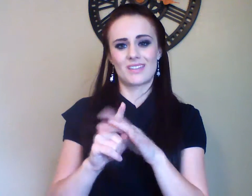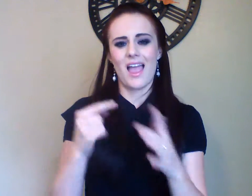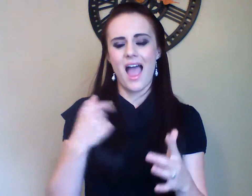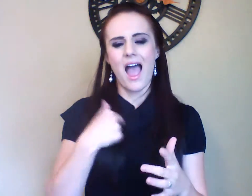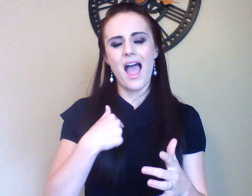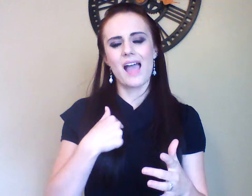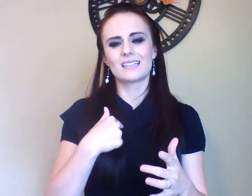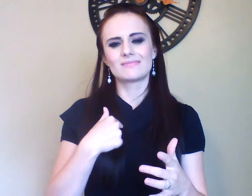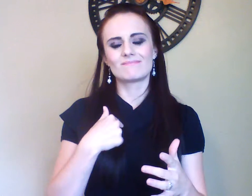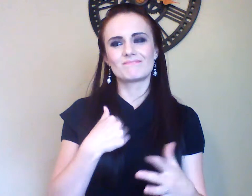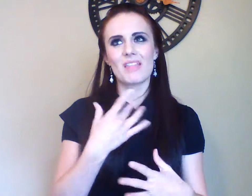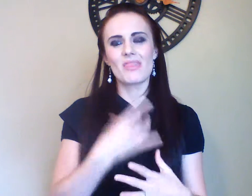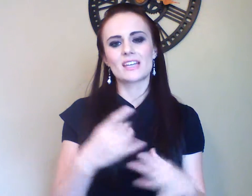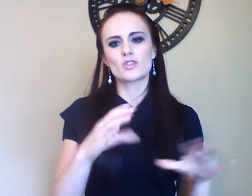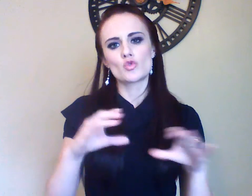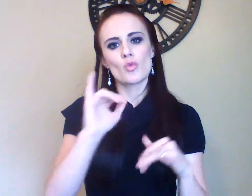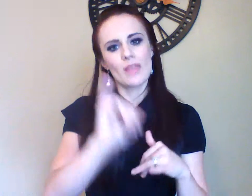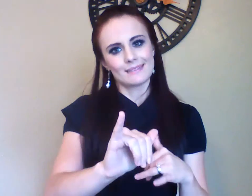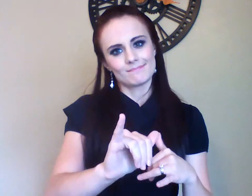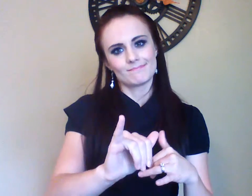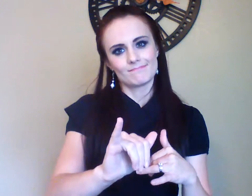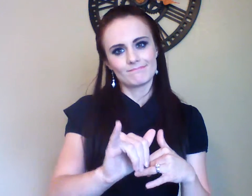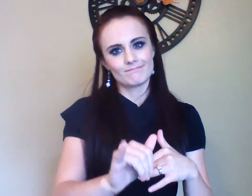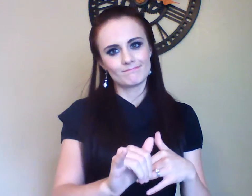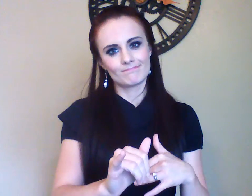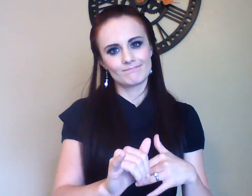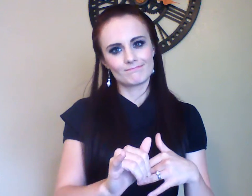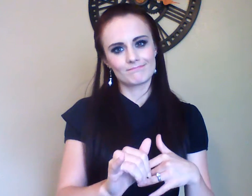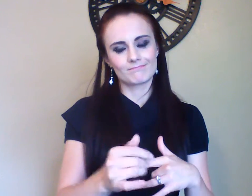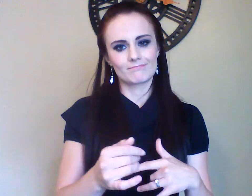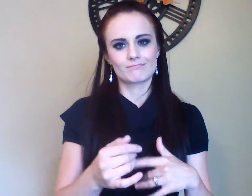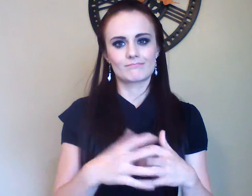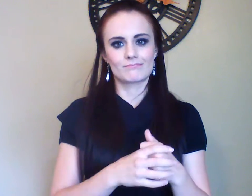And I have one more example that I use with